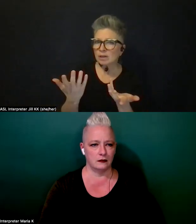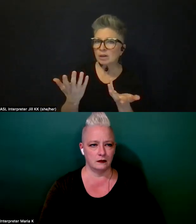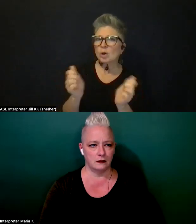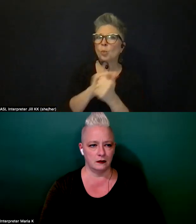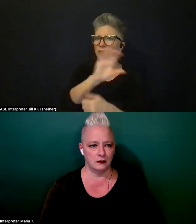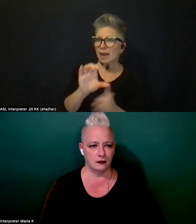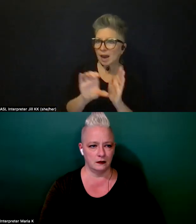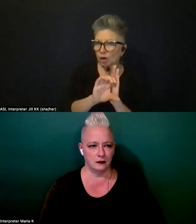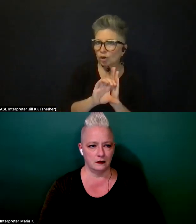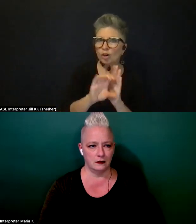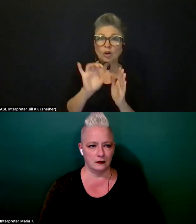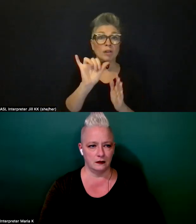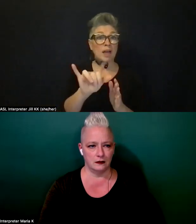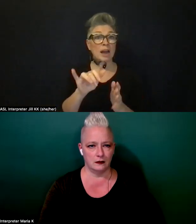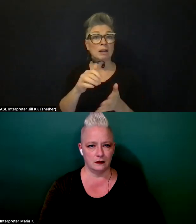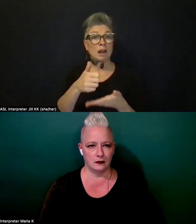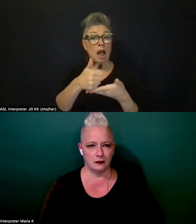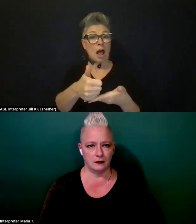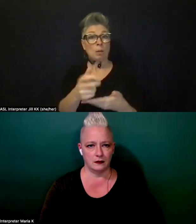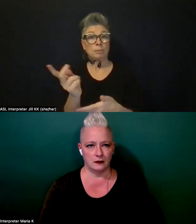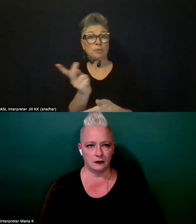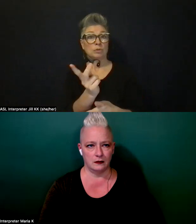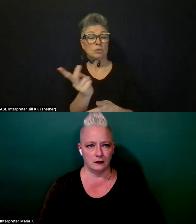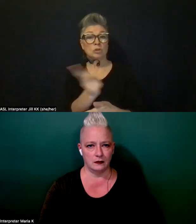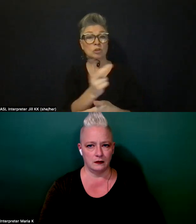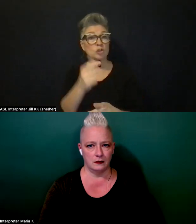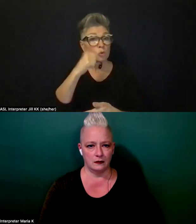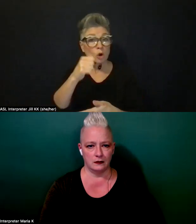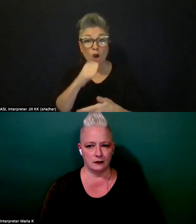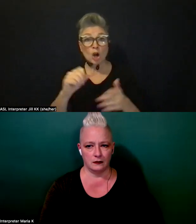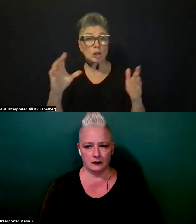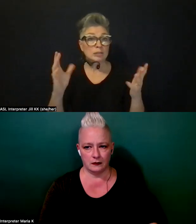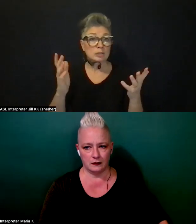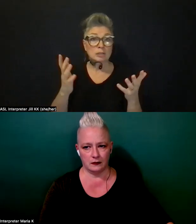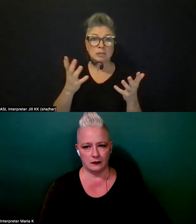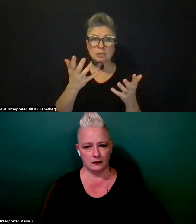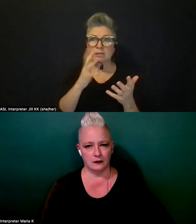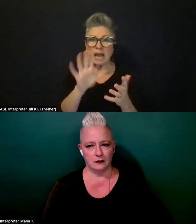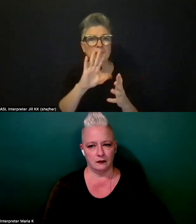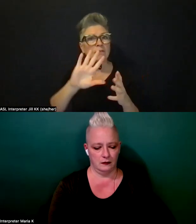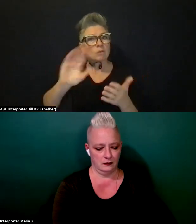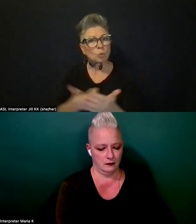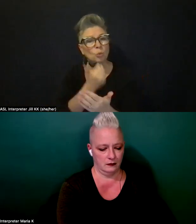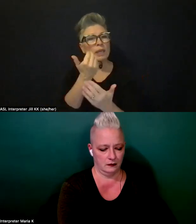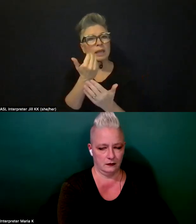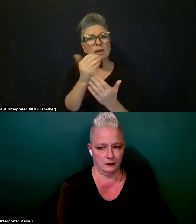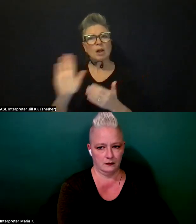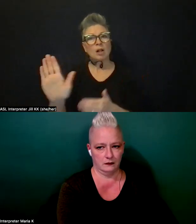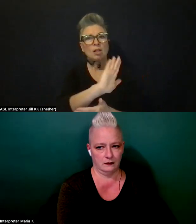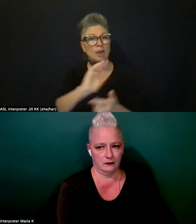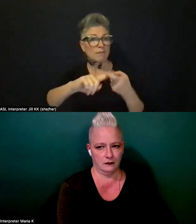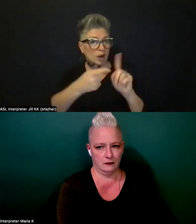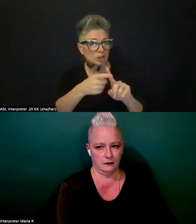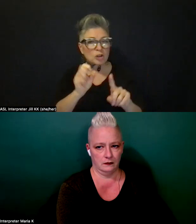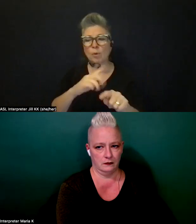character that helped the two girls rekindle the friendship or go back to high school